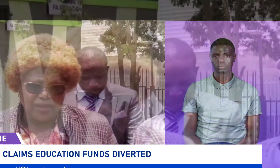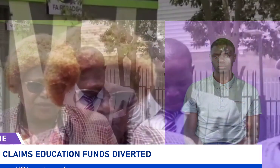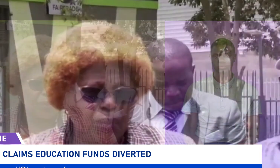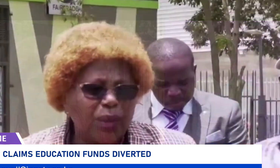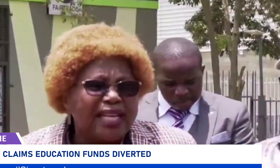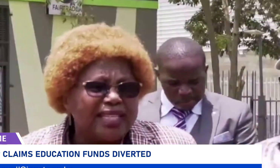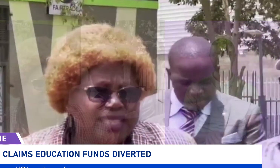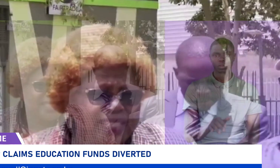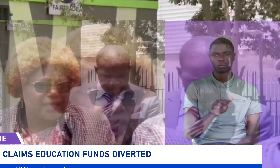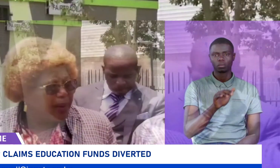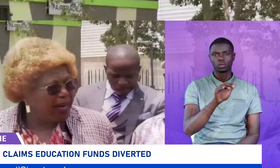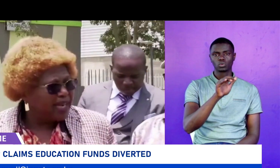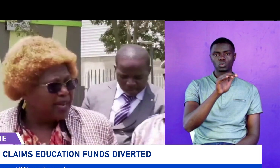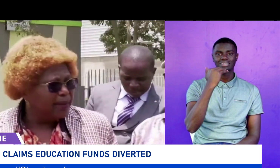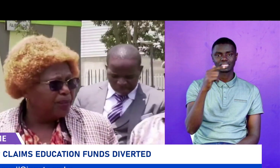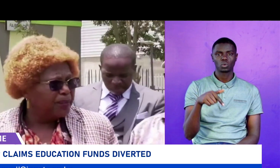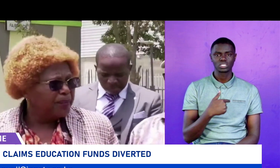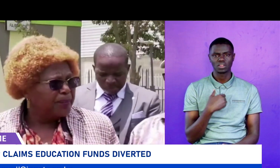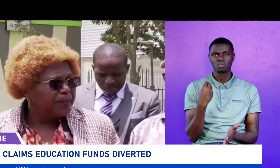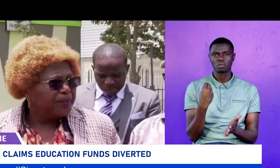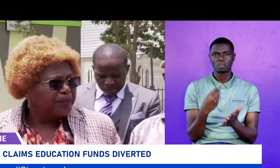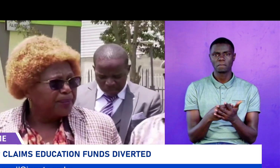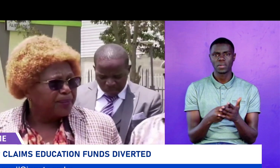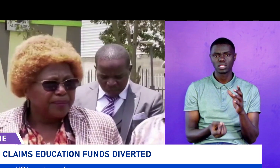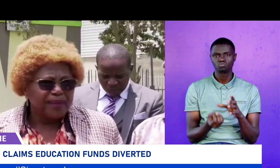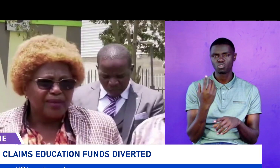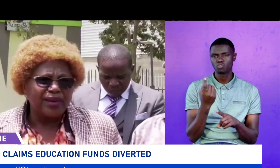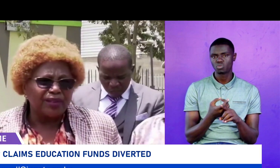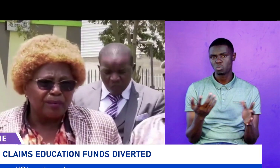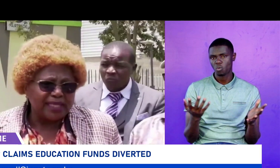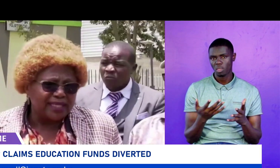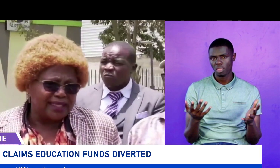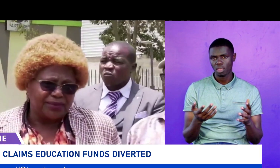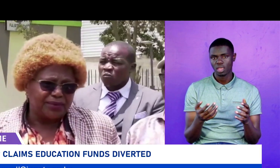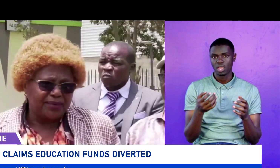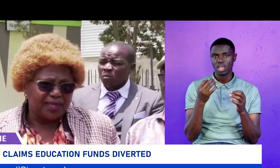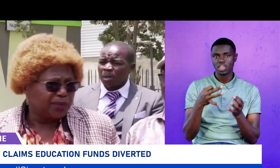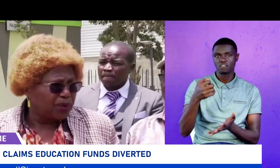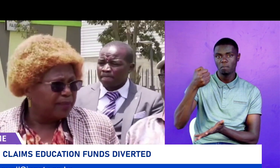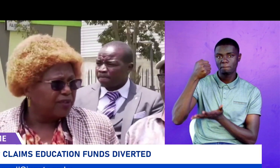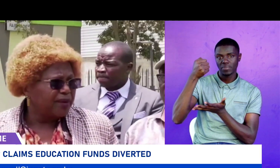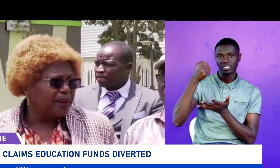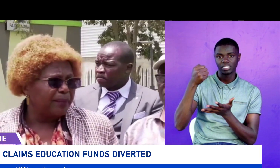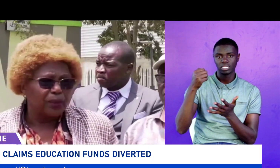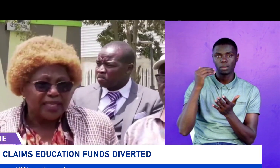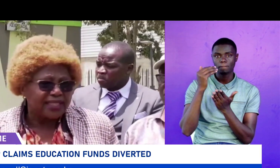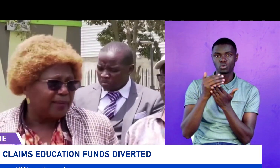But we're asking ourselves, where is this money coming from? If we have not budgeted for these programs of empowerment, where is it coming